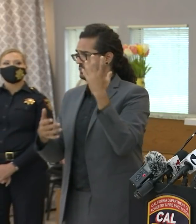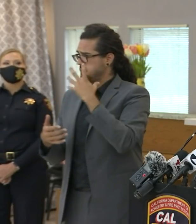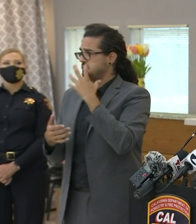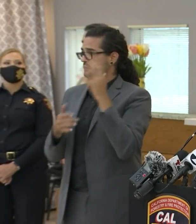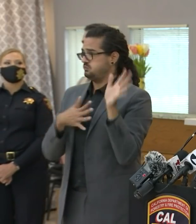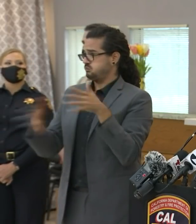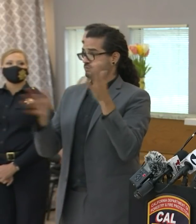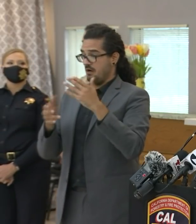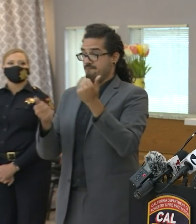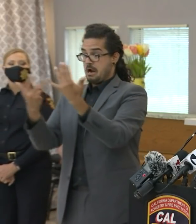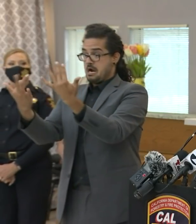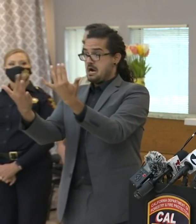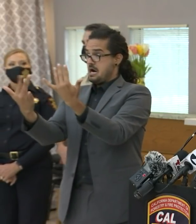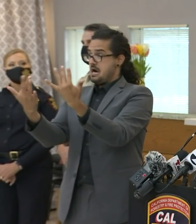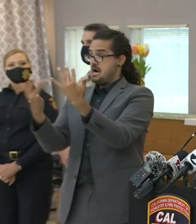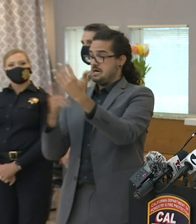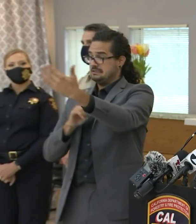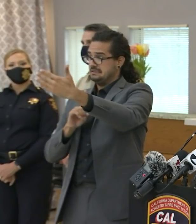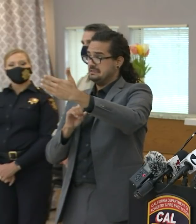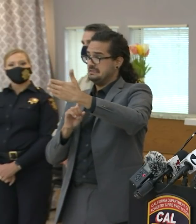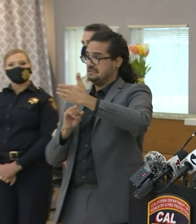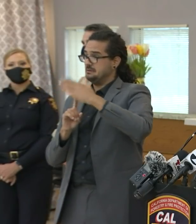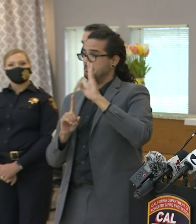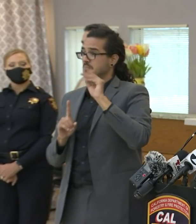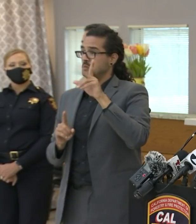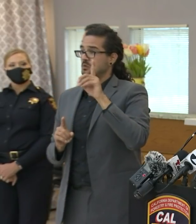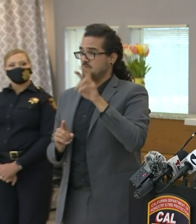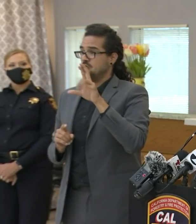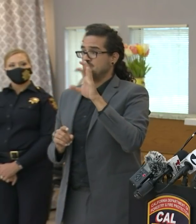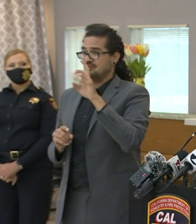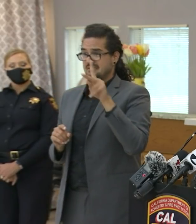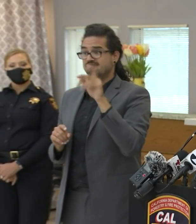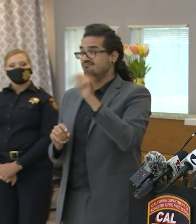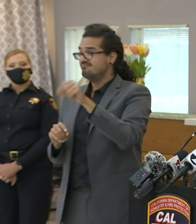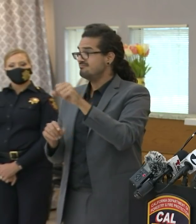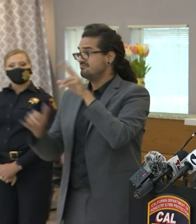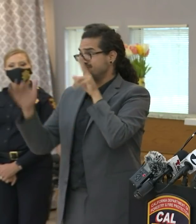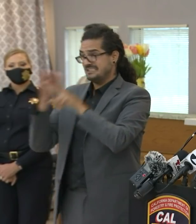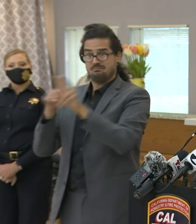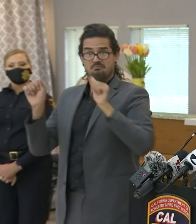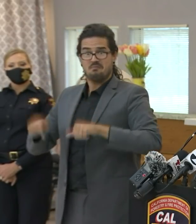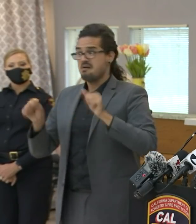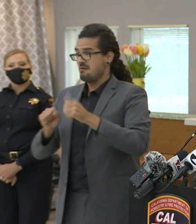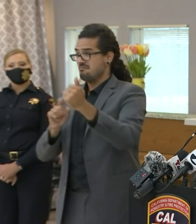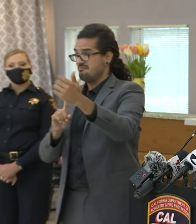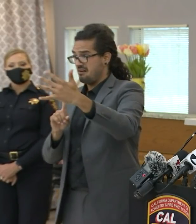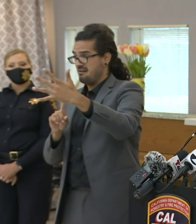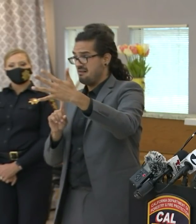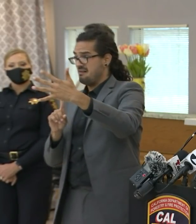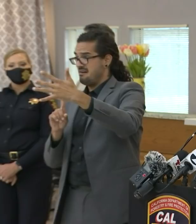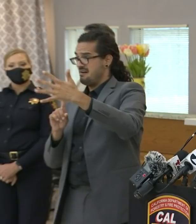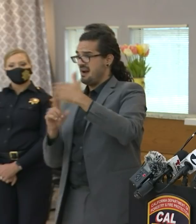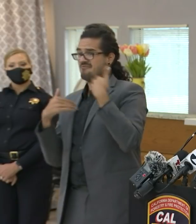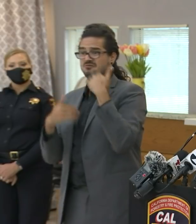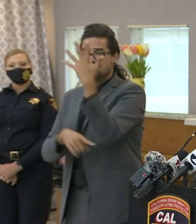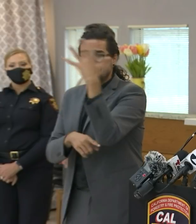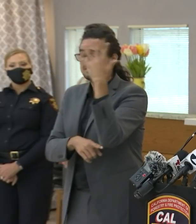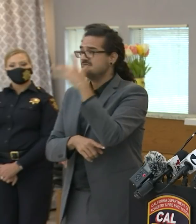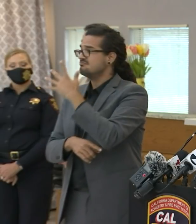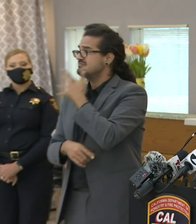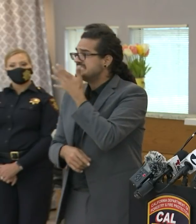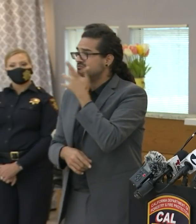that we can predict what the fire does to a certain point and in those fuels and the intensity of the fire that we were expecting it full well to